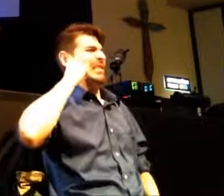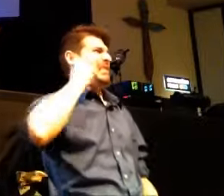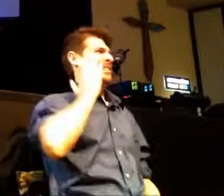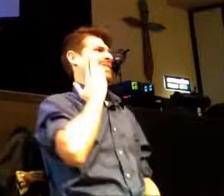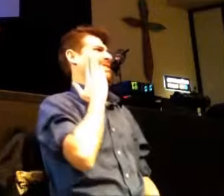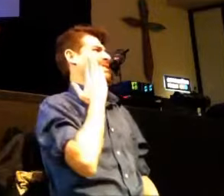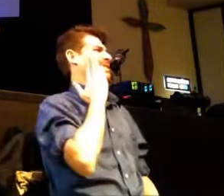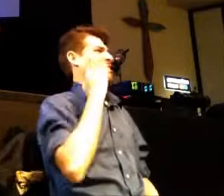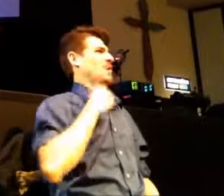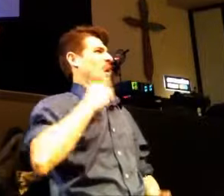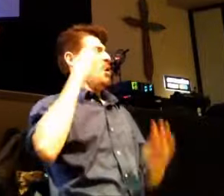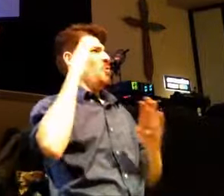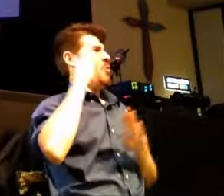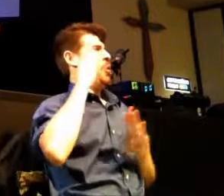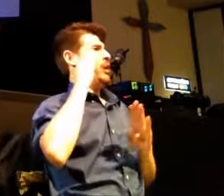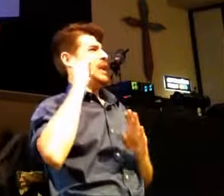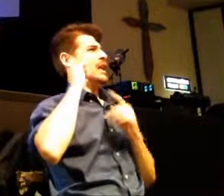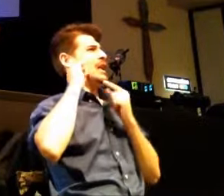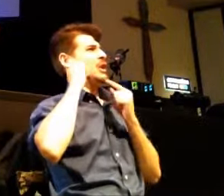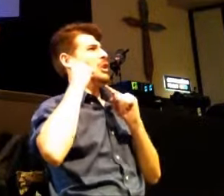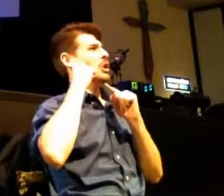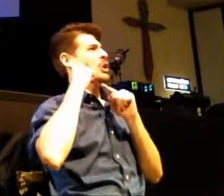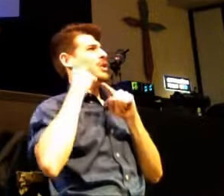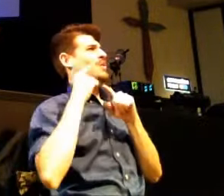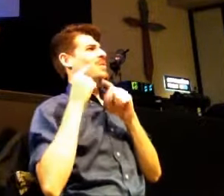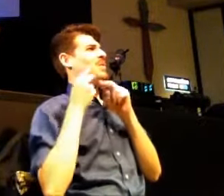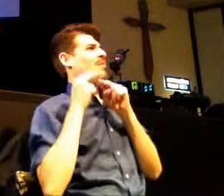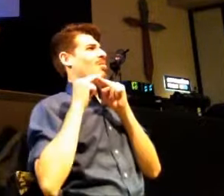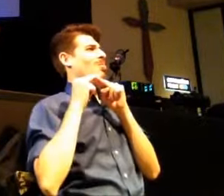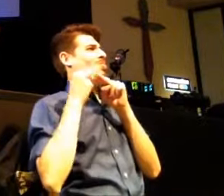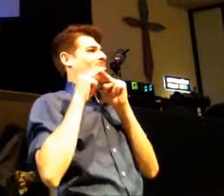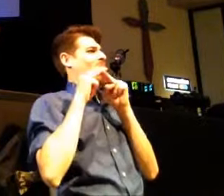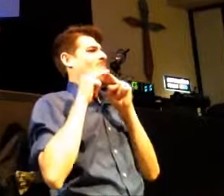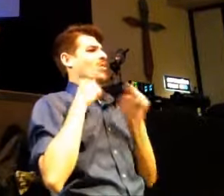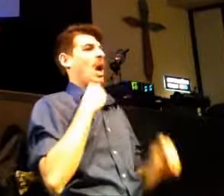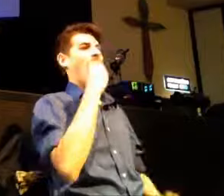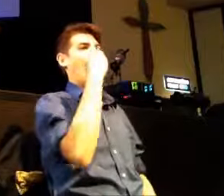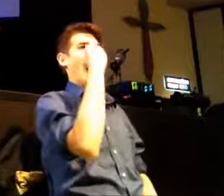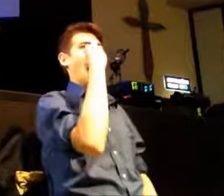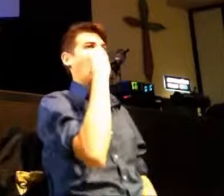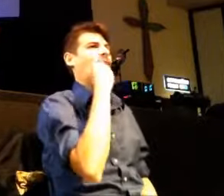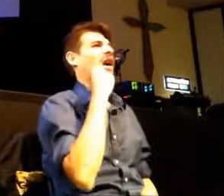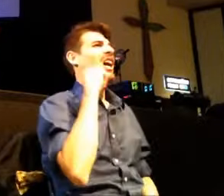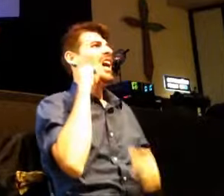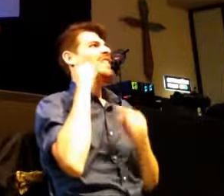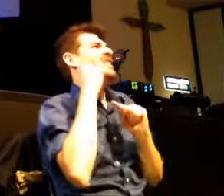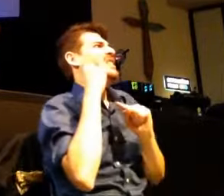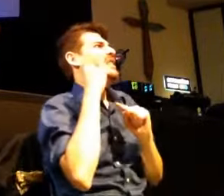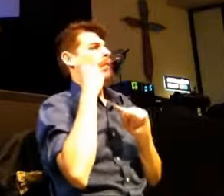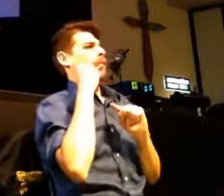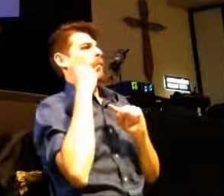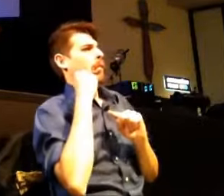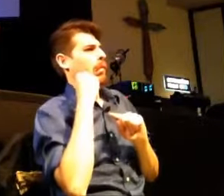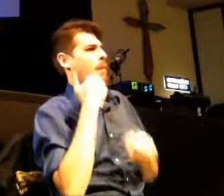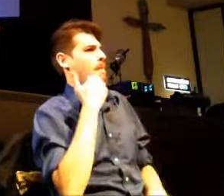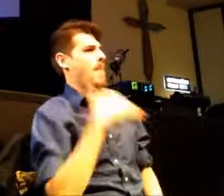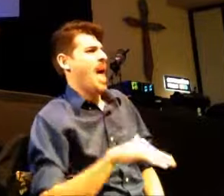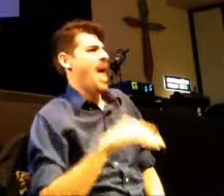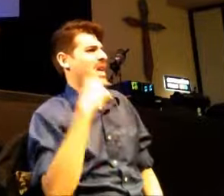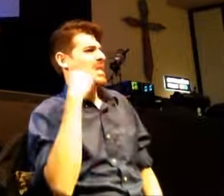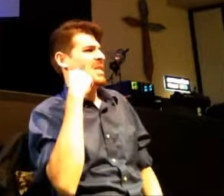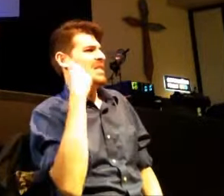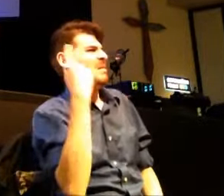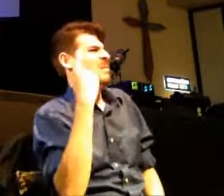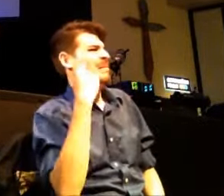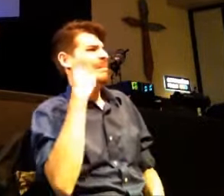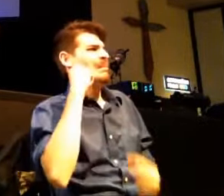Next thing I know, it's like hurting a little bit, and then I'm like fooling with it, and every time I bite something hard, I'm just going like this, and then I'm like, yeah, it's hurting, man, it's hurting now. Probably because